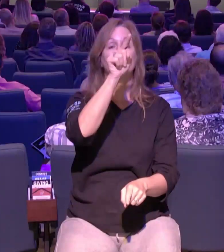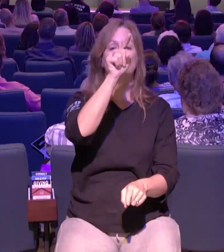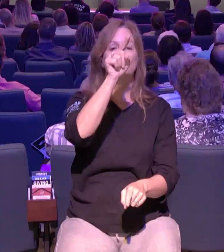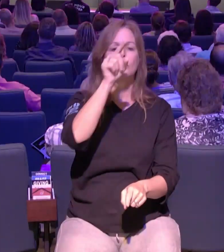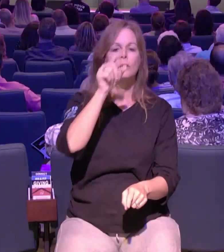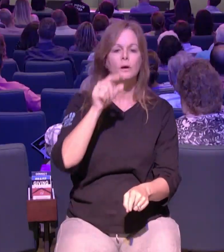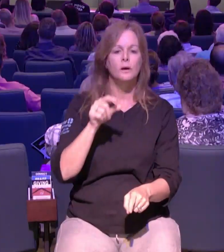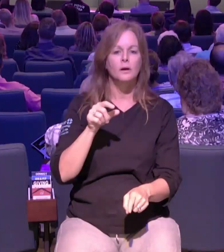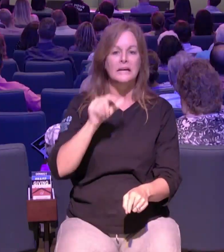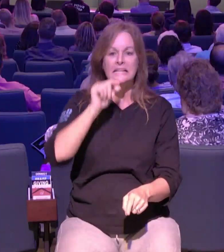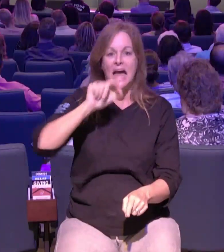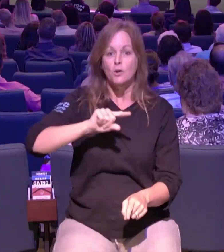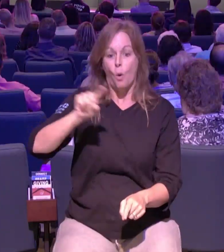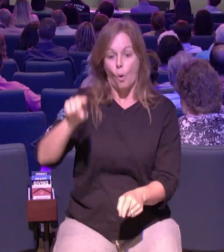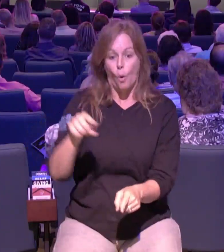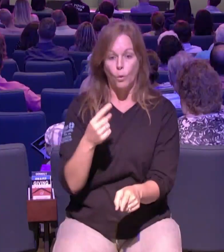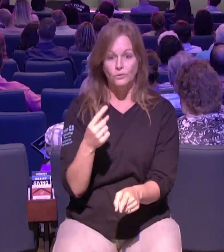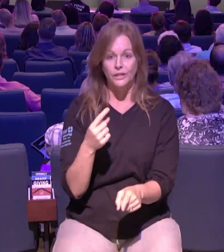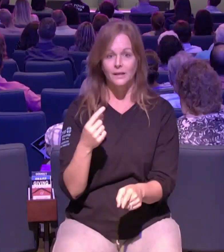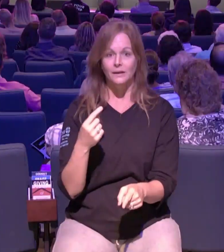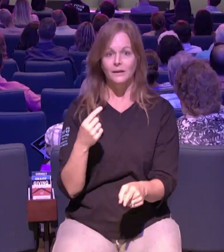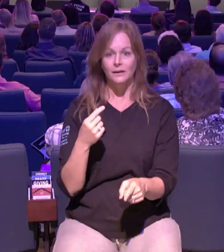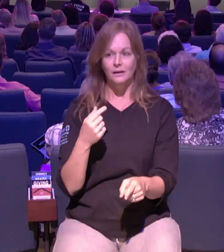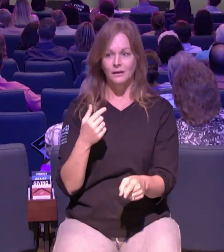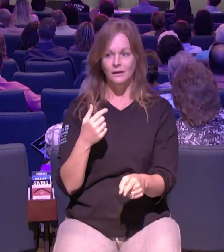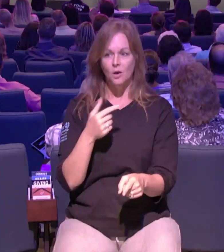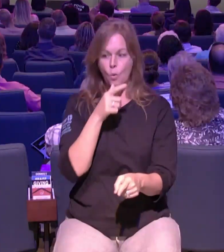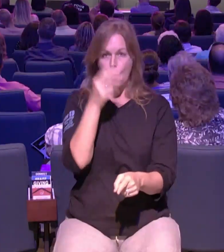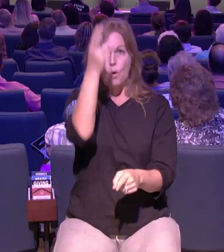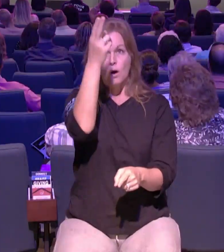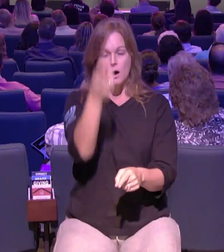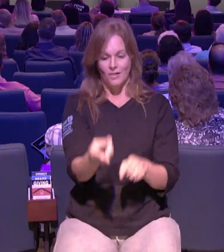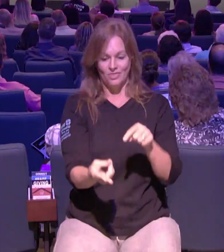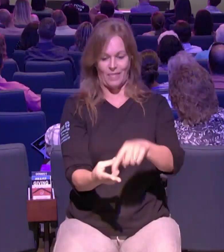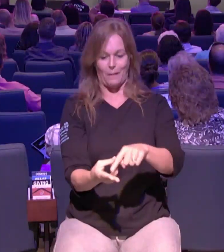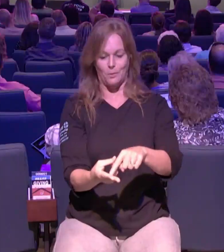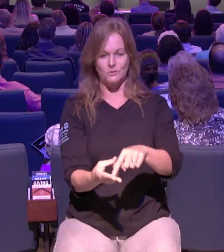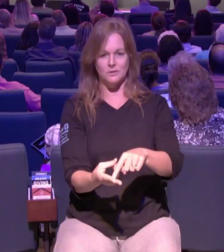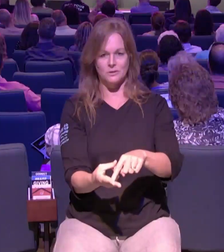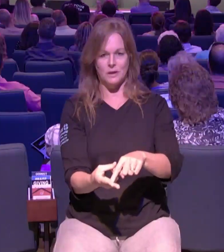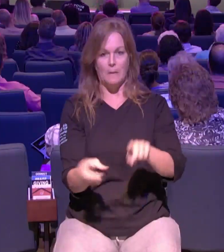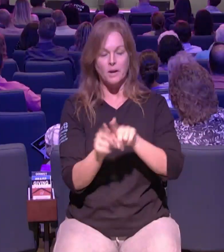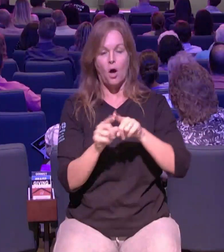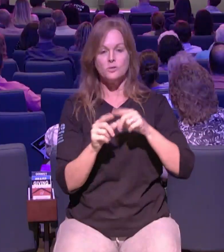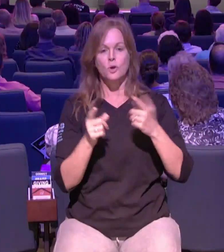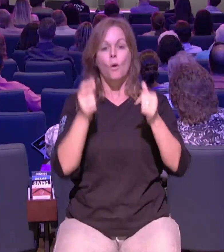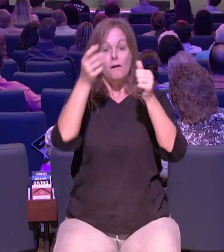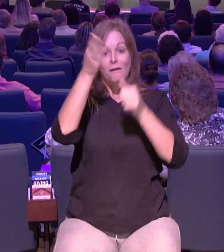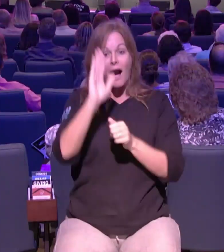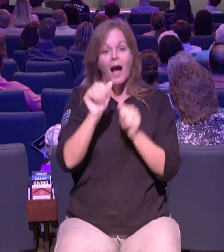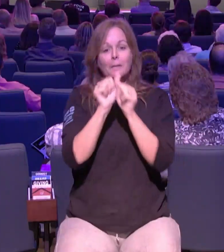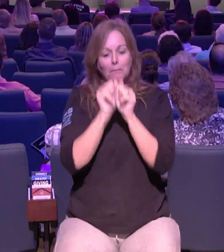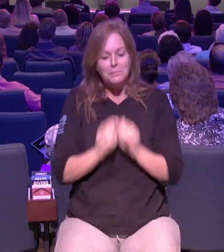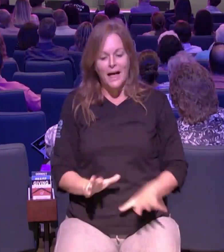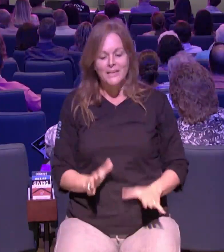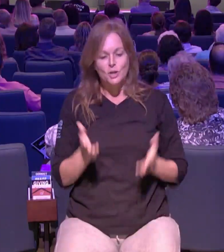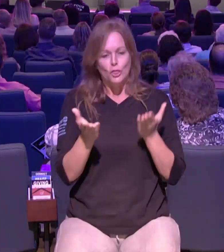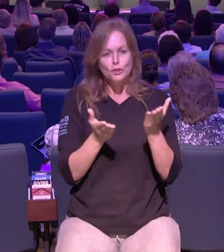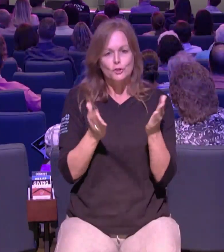not about meaningless tasks it's about the miraculous it's about making way for the miraculous in people's lives